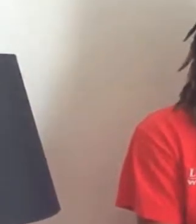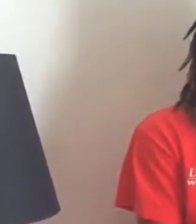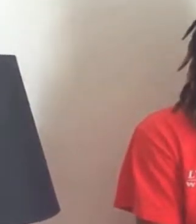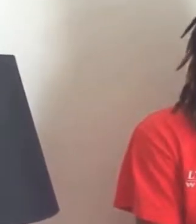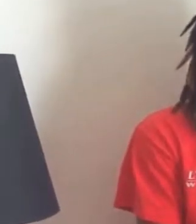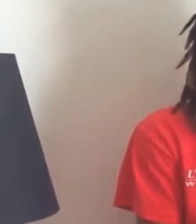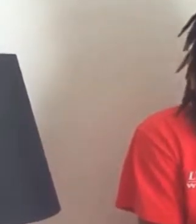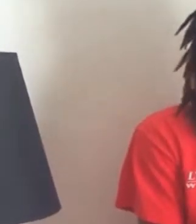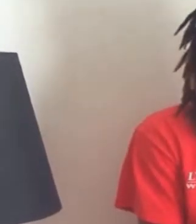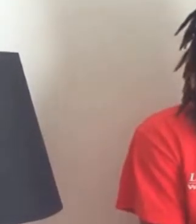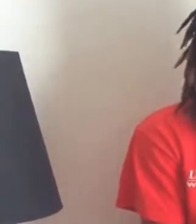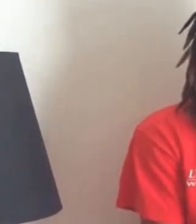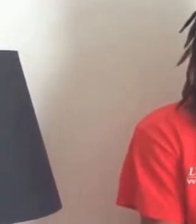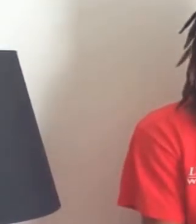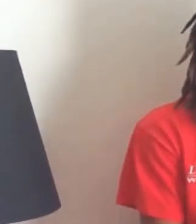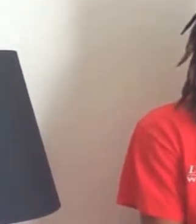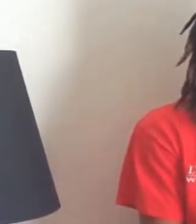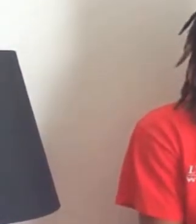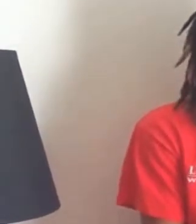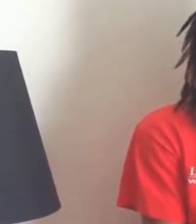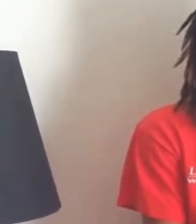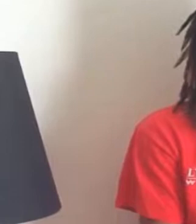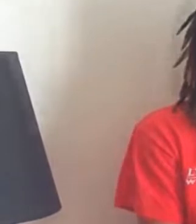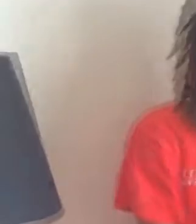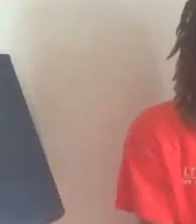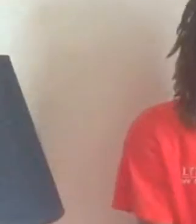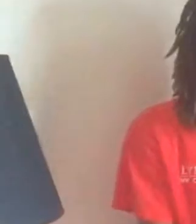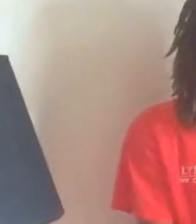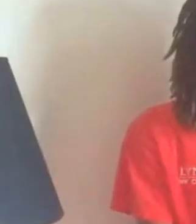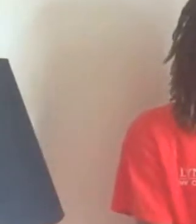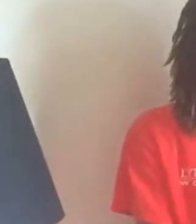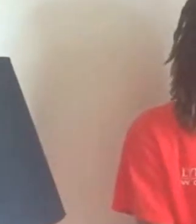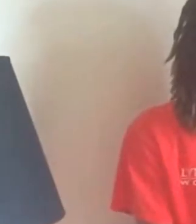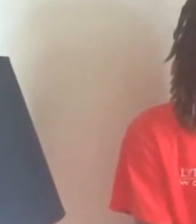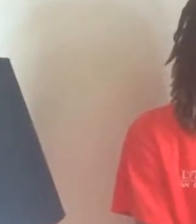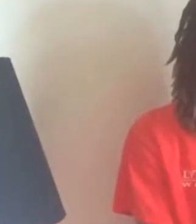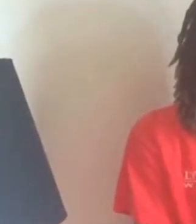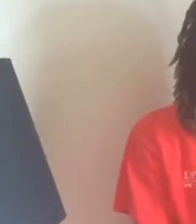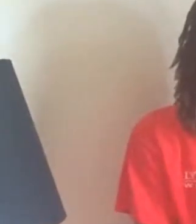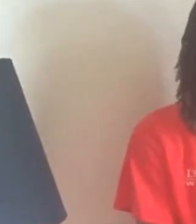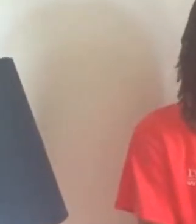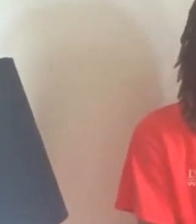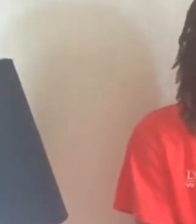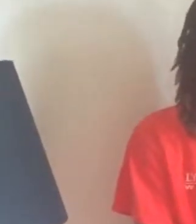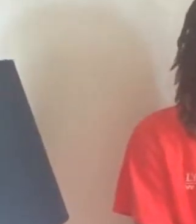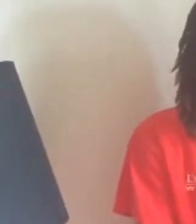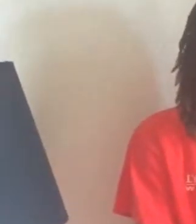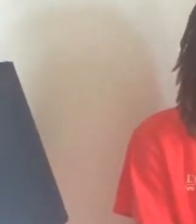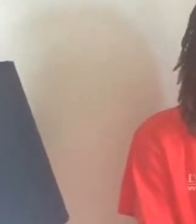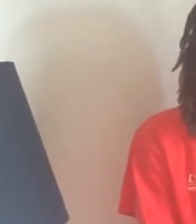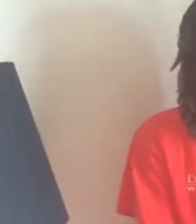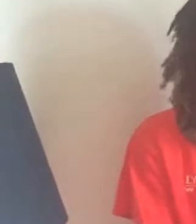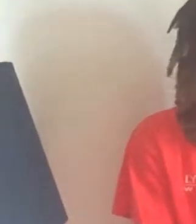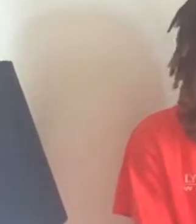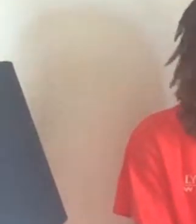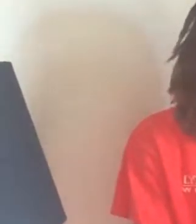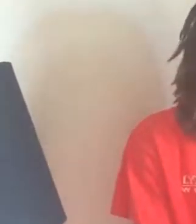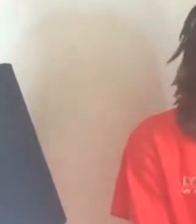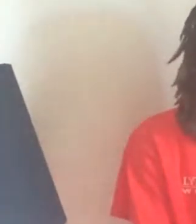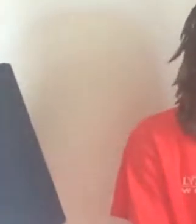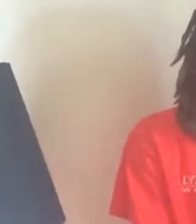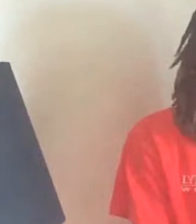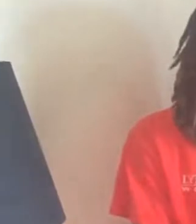every aspect of life, and I still do to this day. My biggest piece of advice would be to work hard, whether it's in